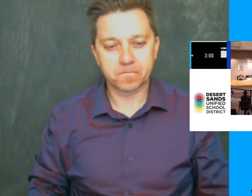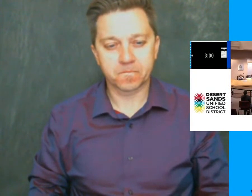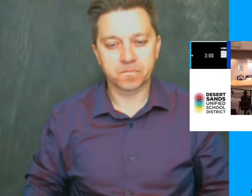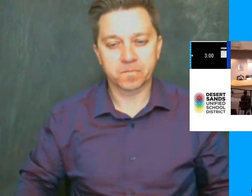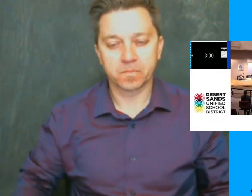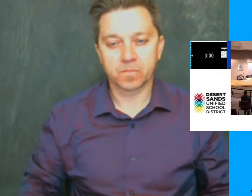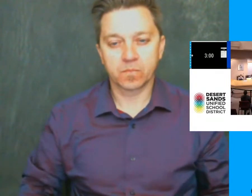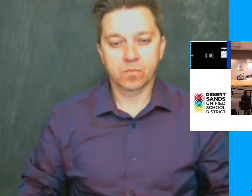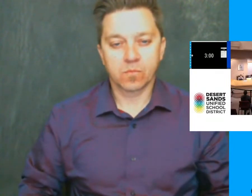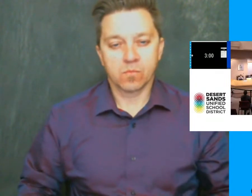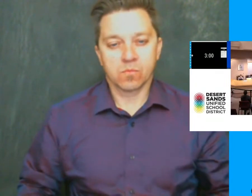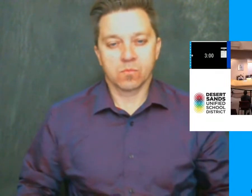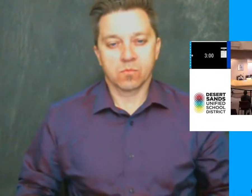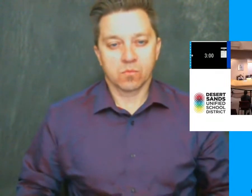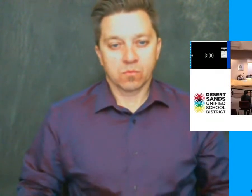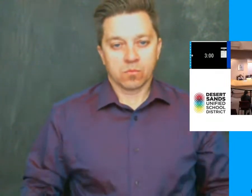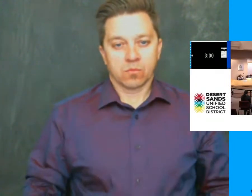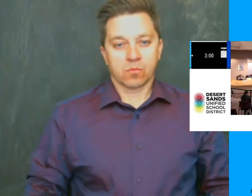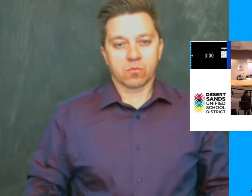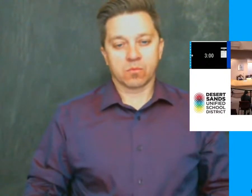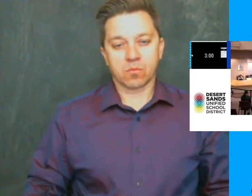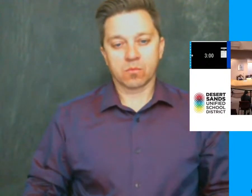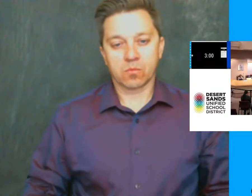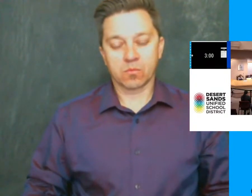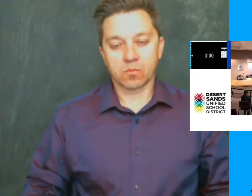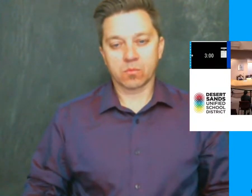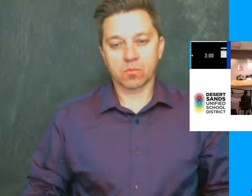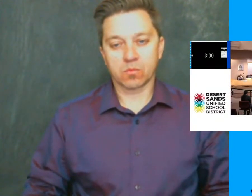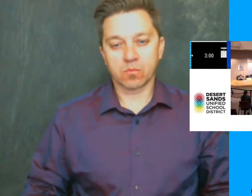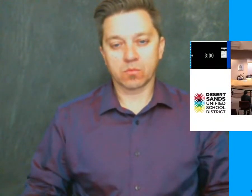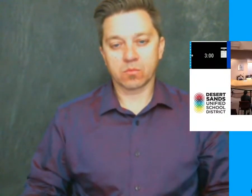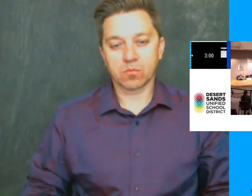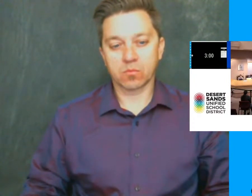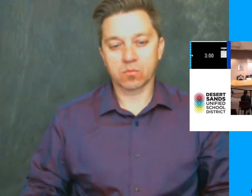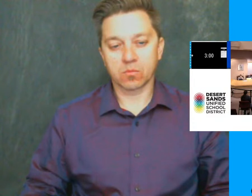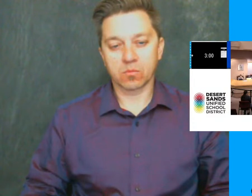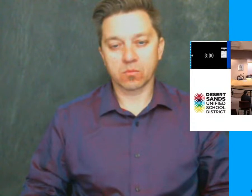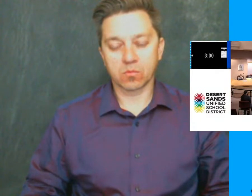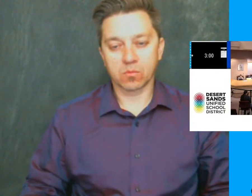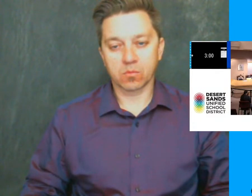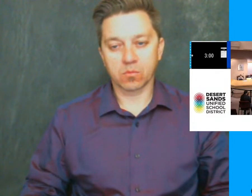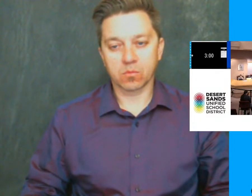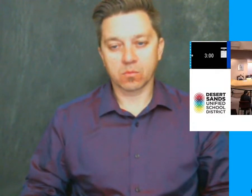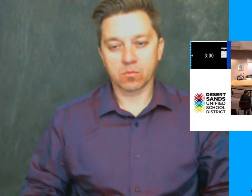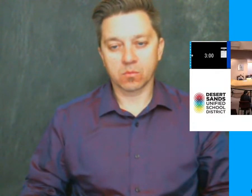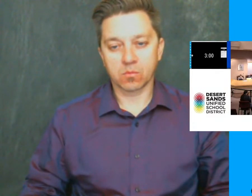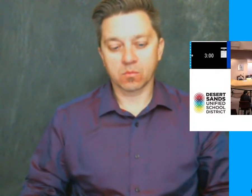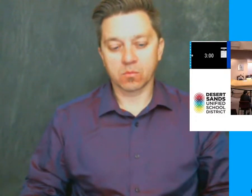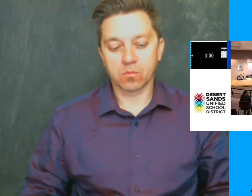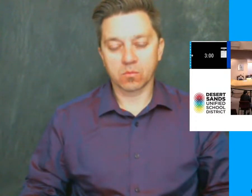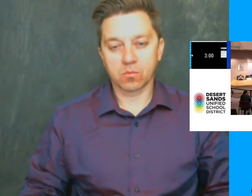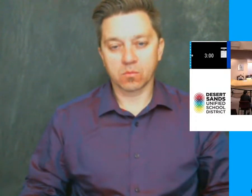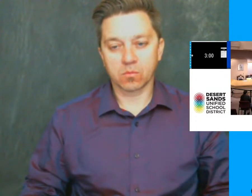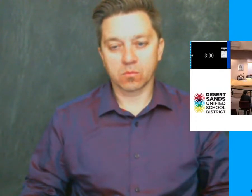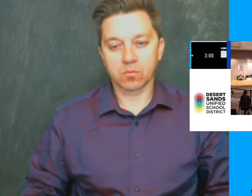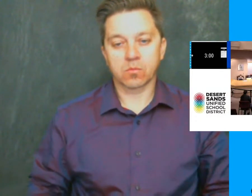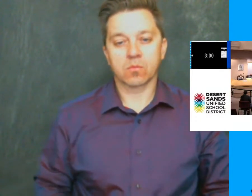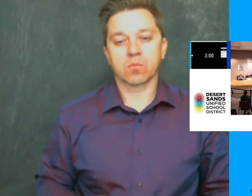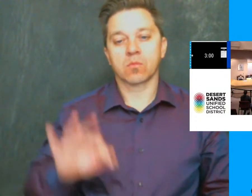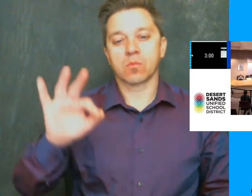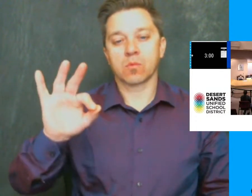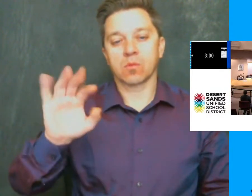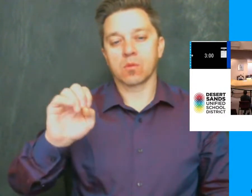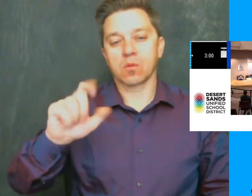Yes. Felipe Manriquez.